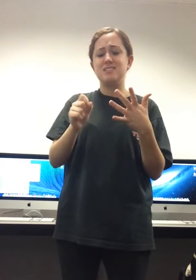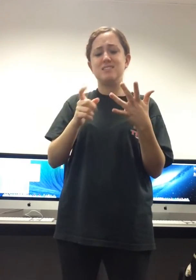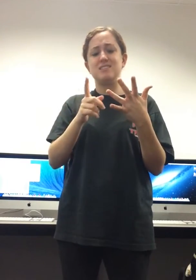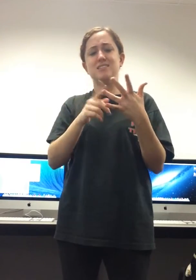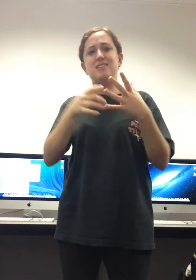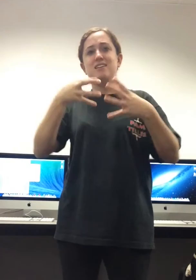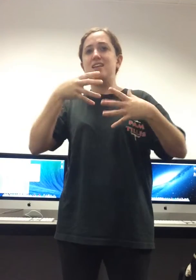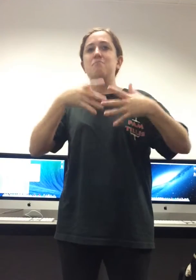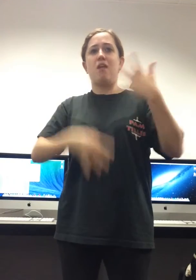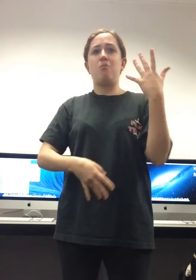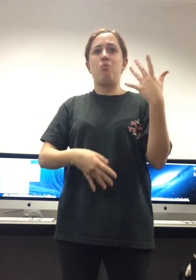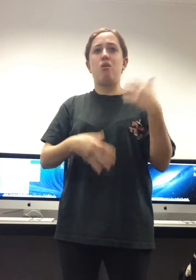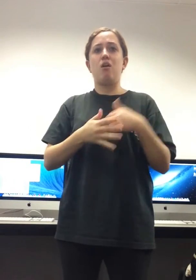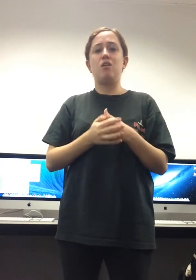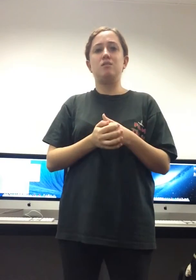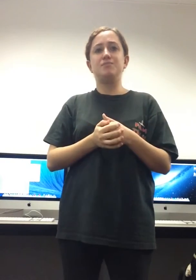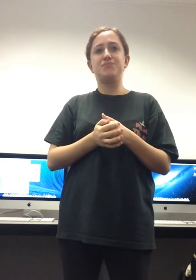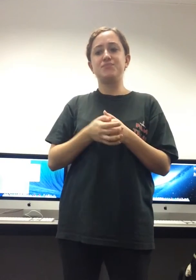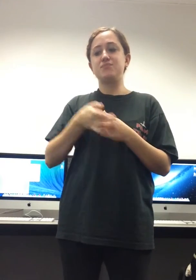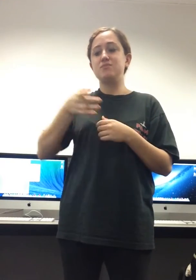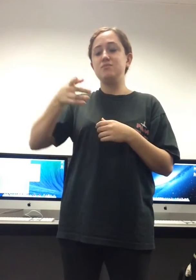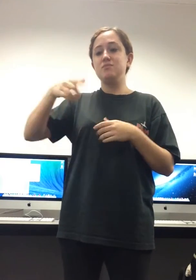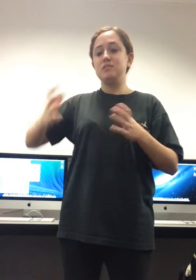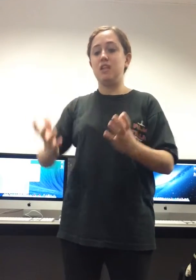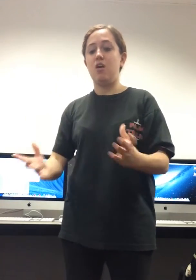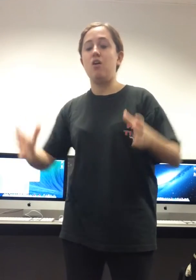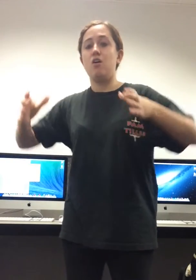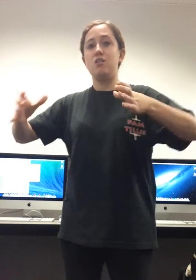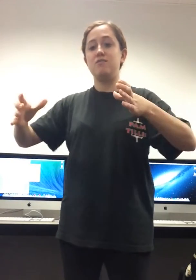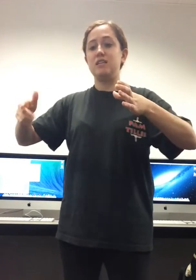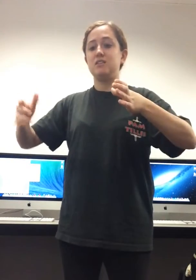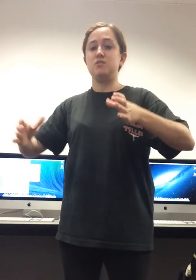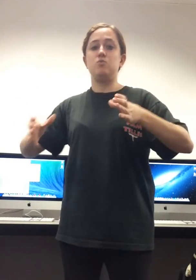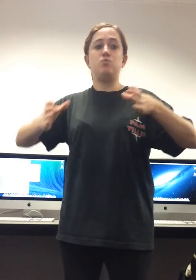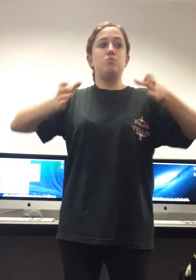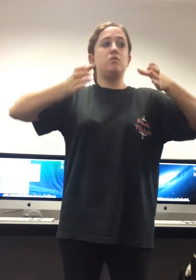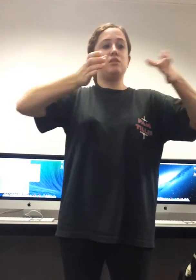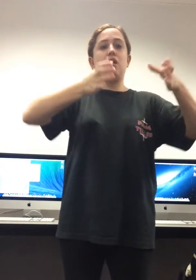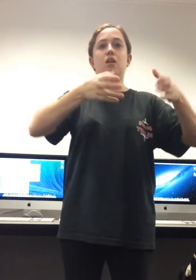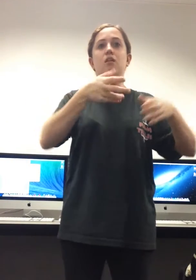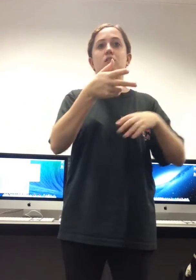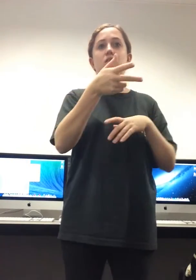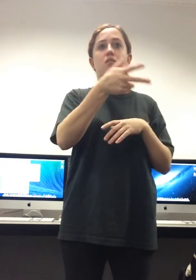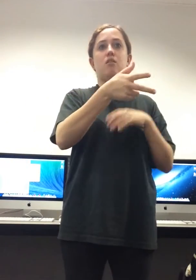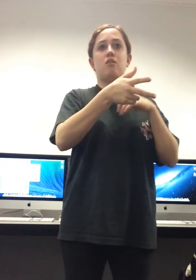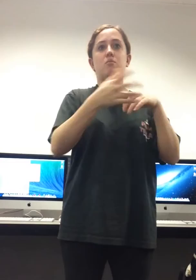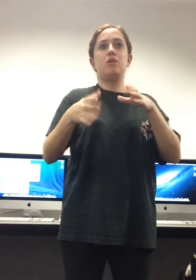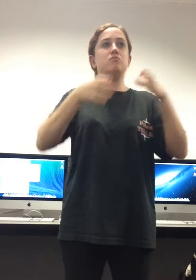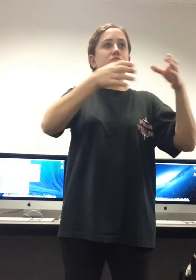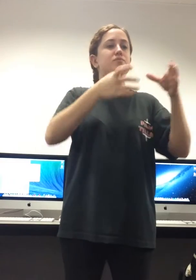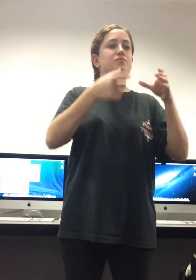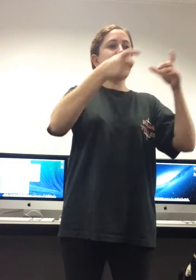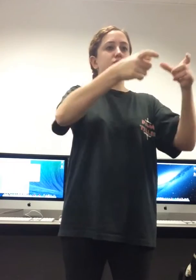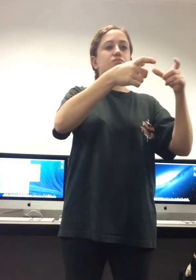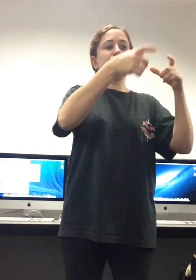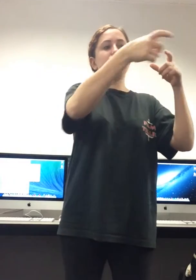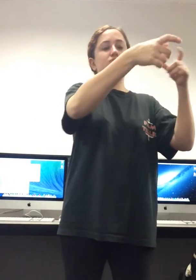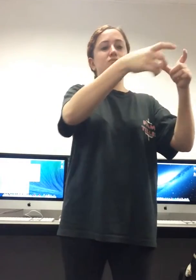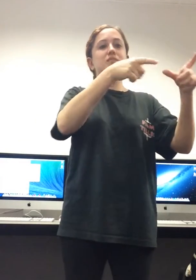after cartload of it would be taken up and dumped into the hoppers with fresh meat and